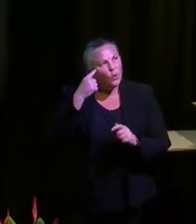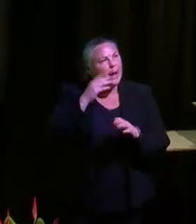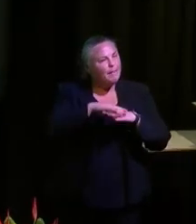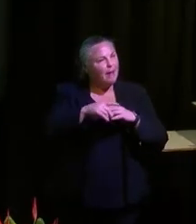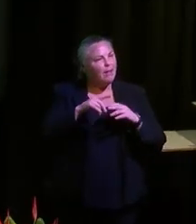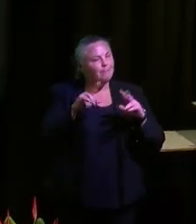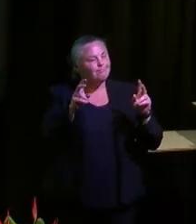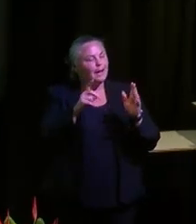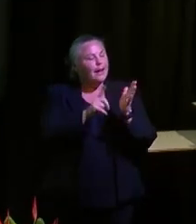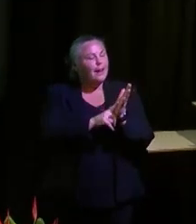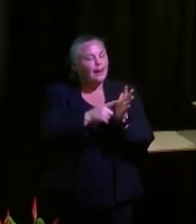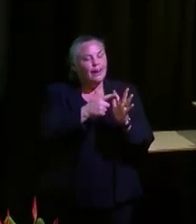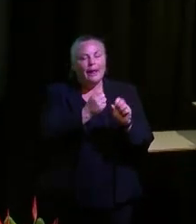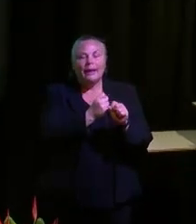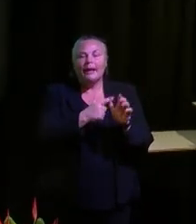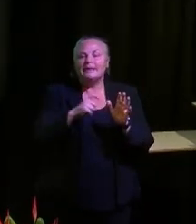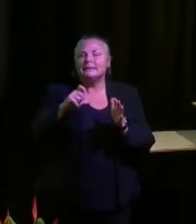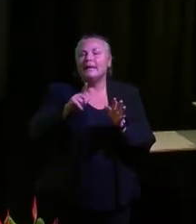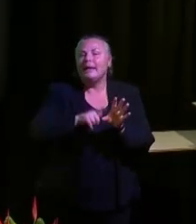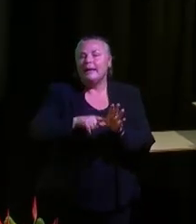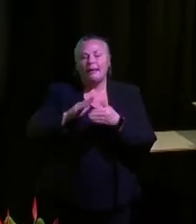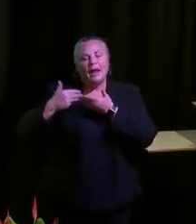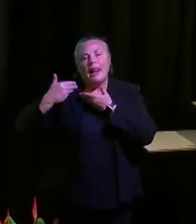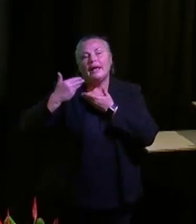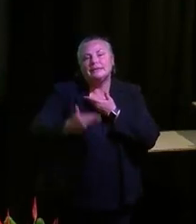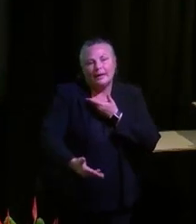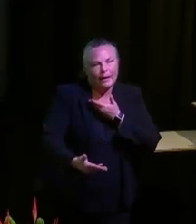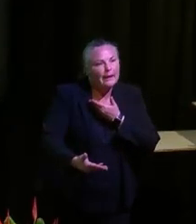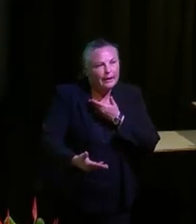and decided to take a more personal direction,